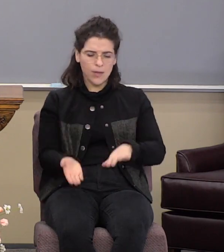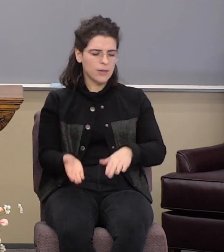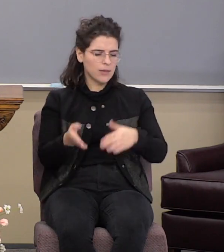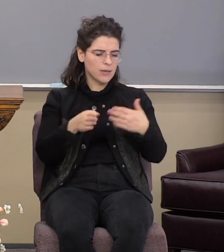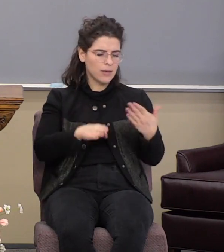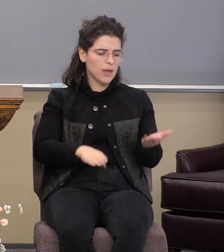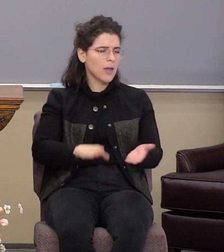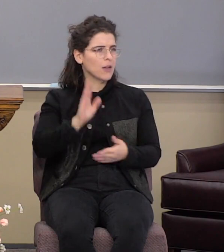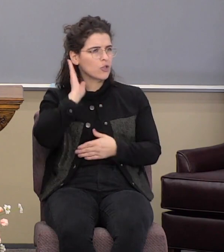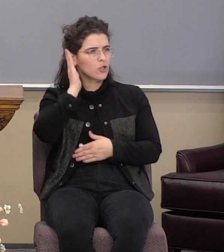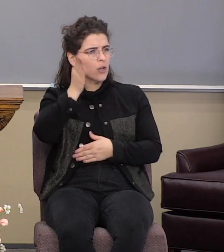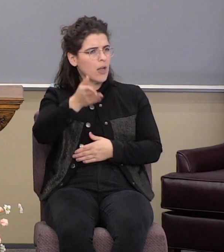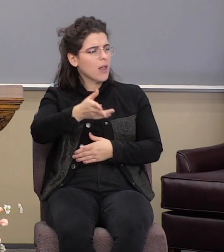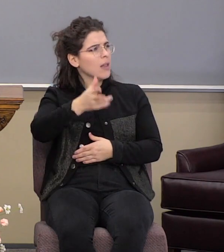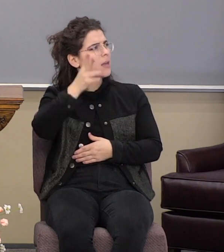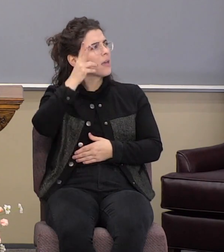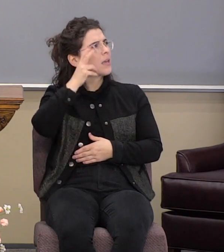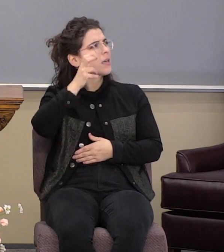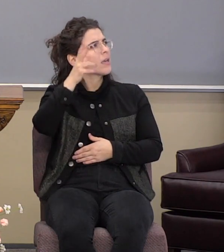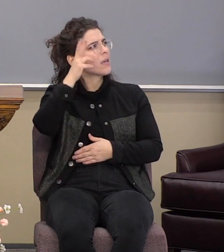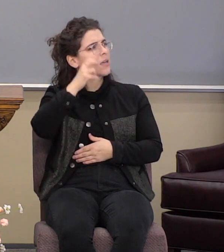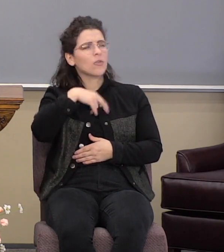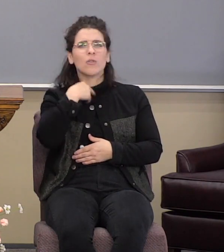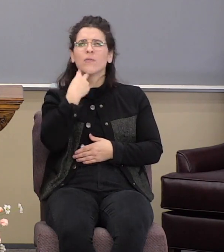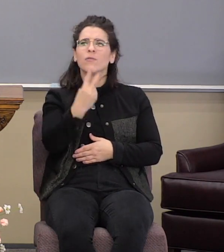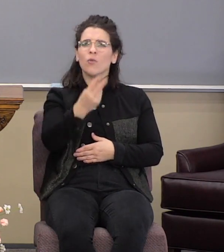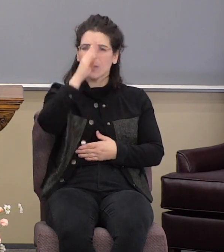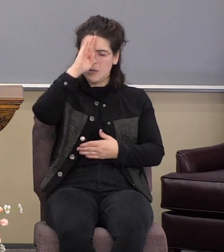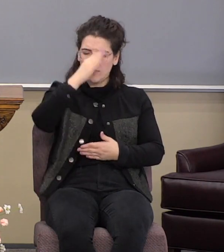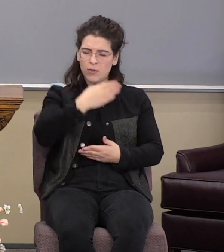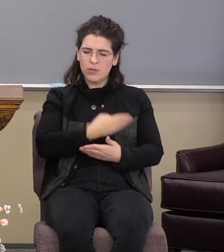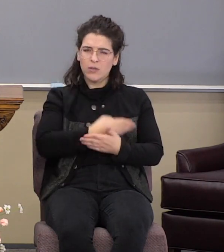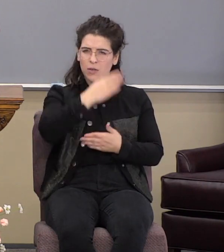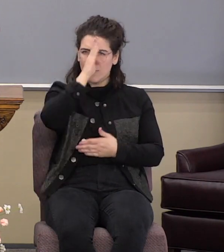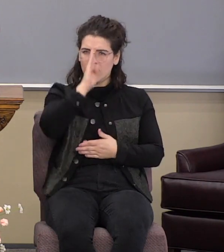shall hear the voice of the Son of God,